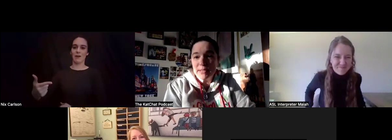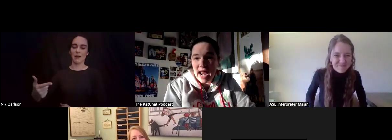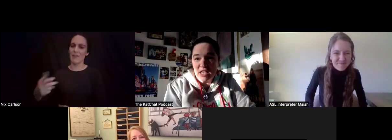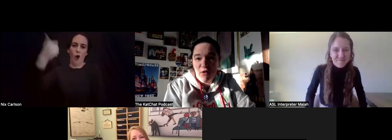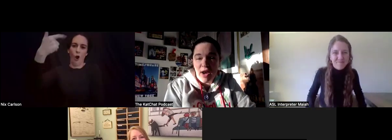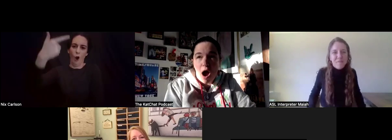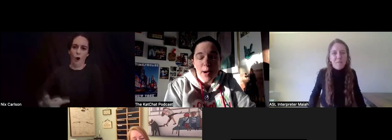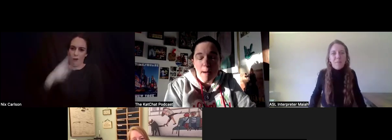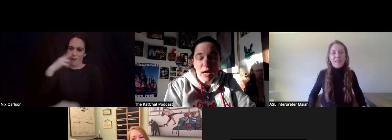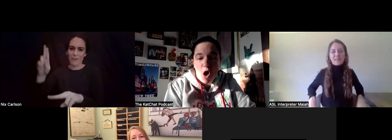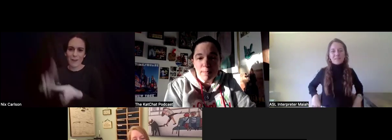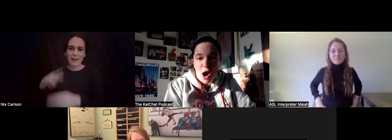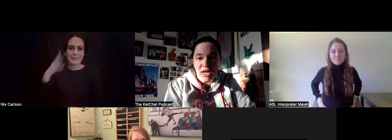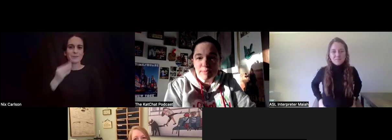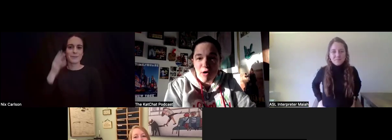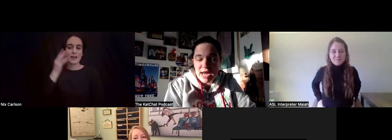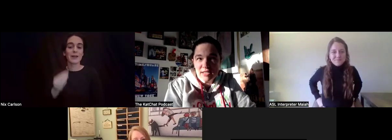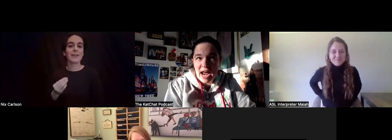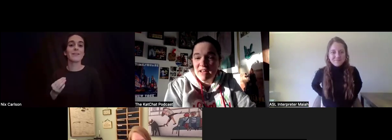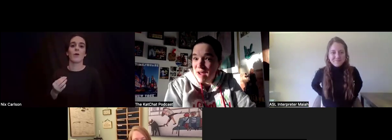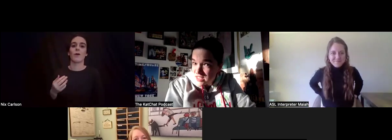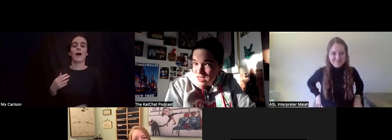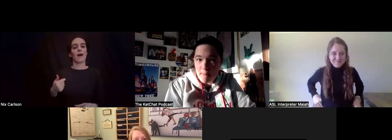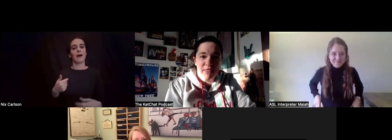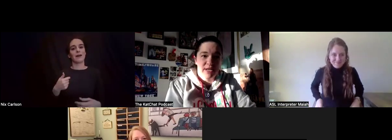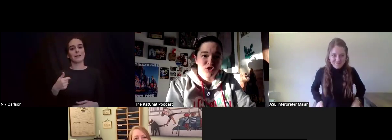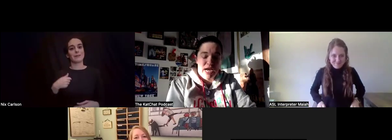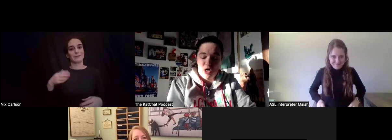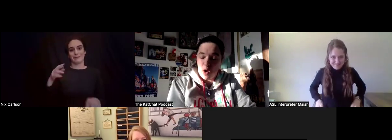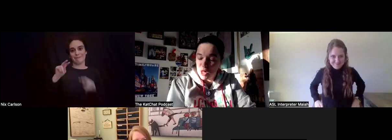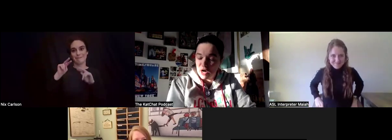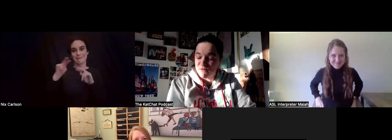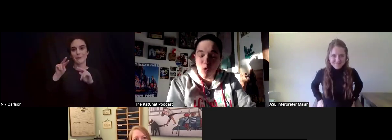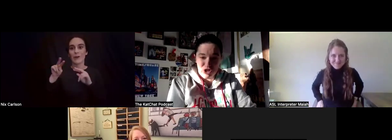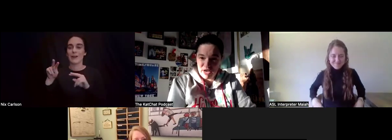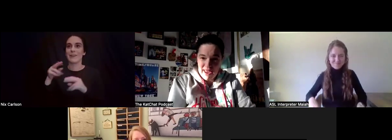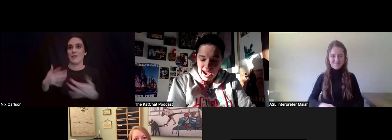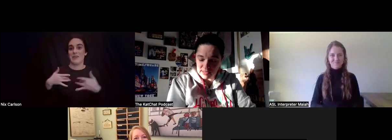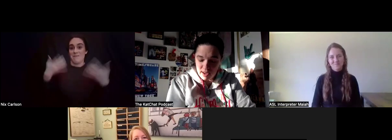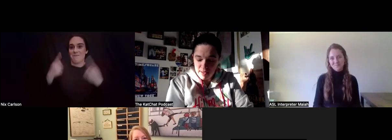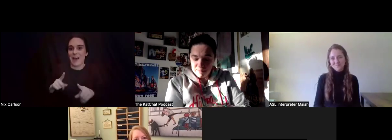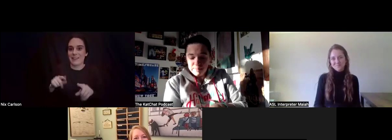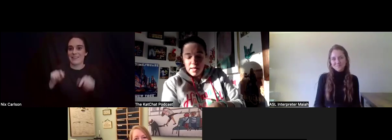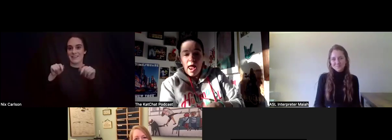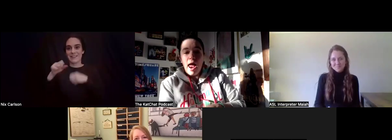hear updates for the upcoming Hallmark experience and events coming this year. So I'm looking forward to that.